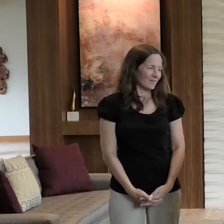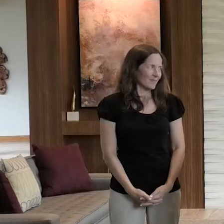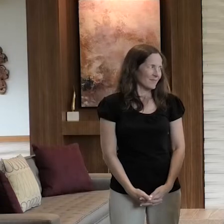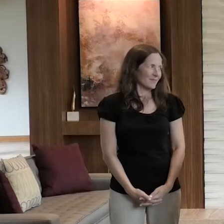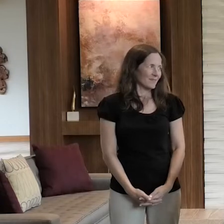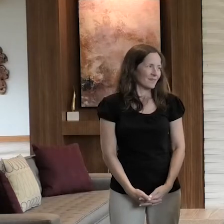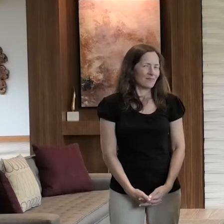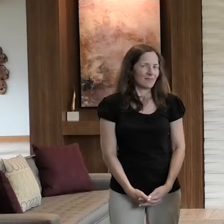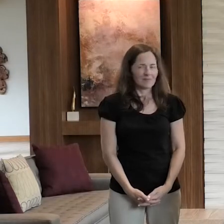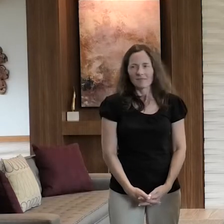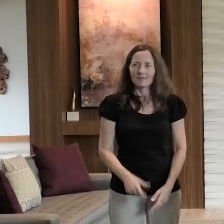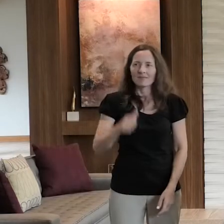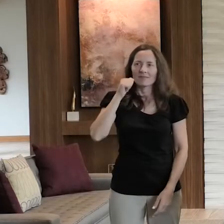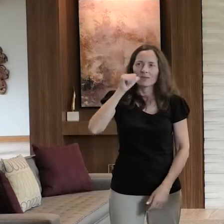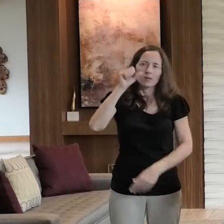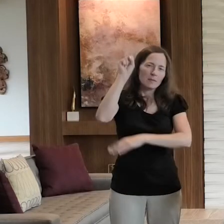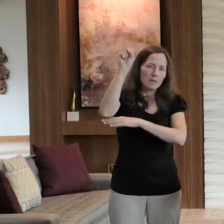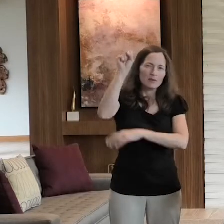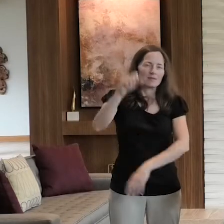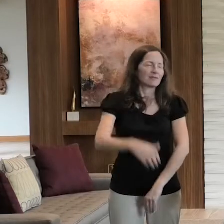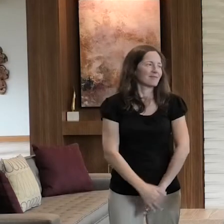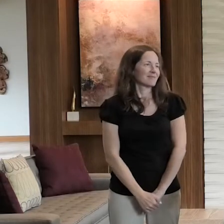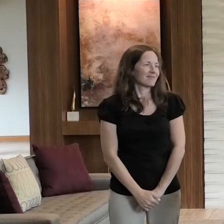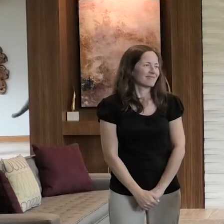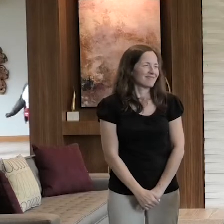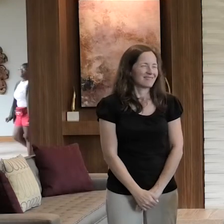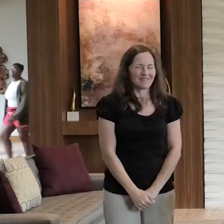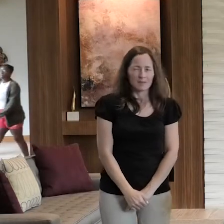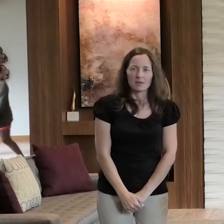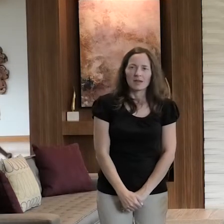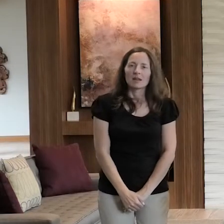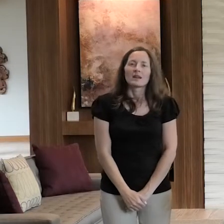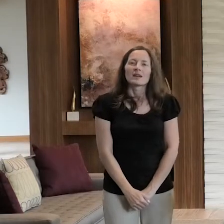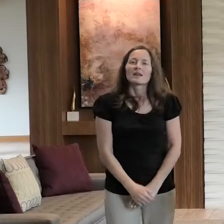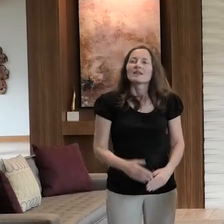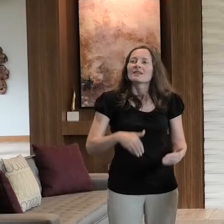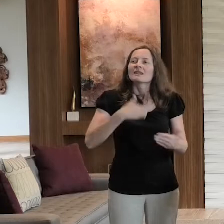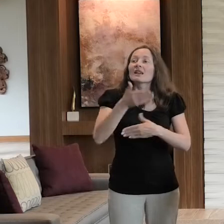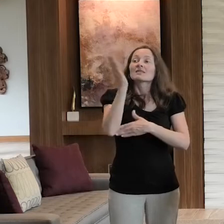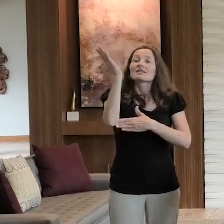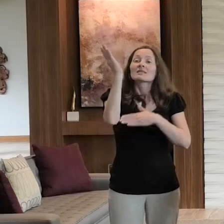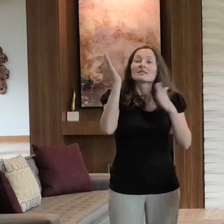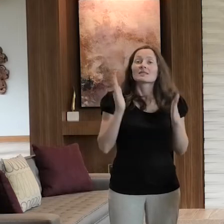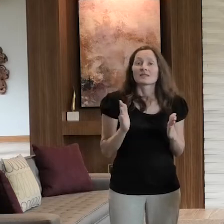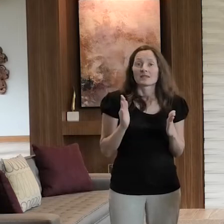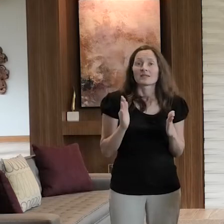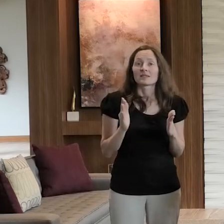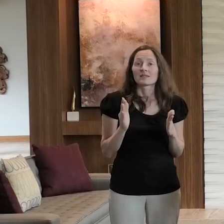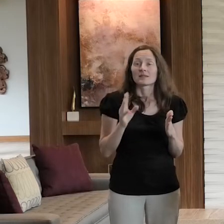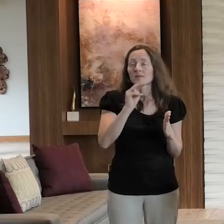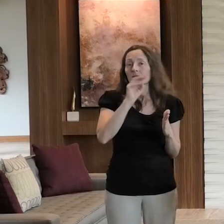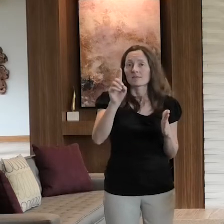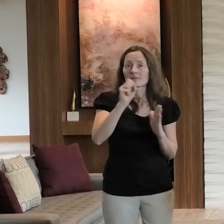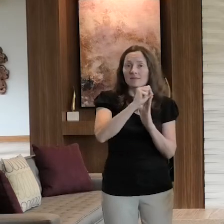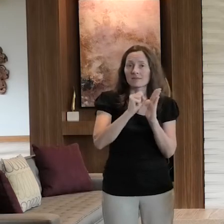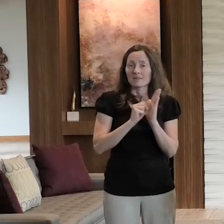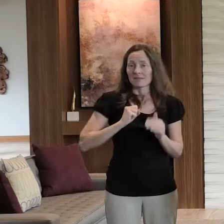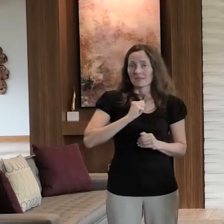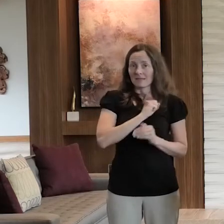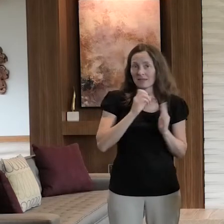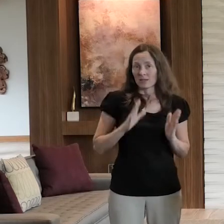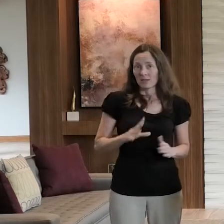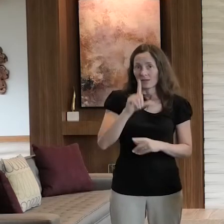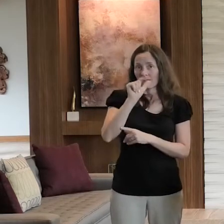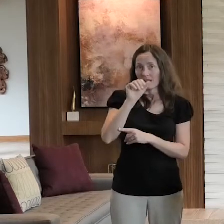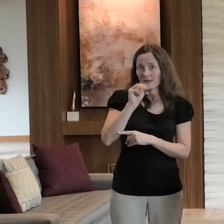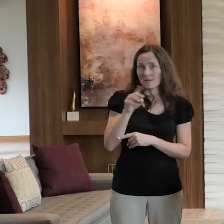Thank you. Girl power. All right. So our next speaker is Maryland State Senator Clarence Lamb. He